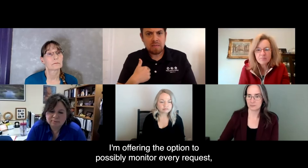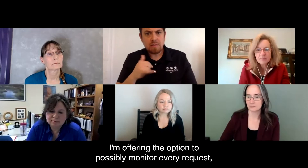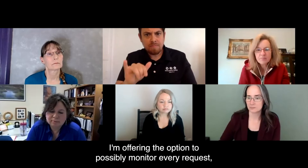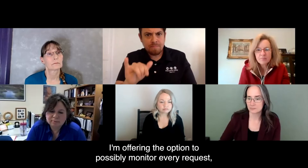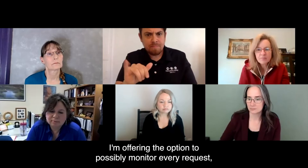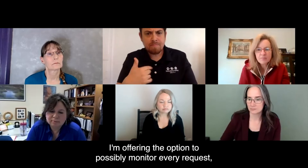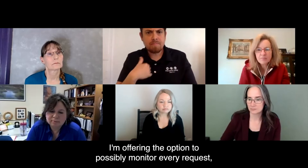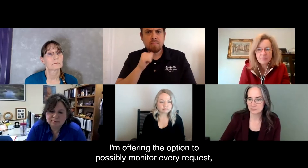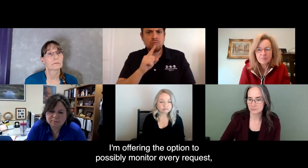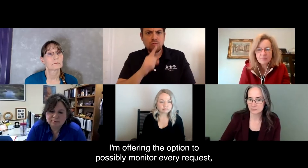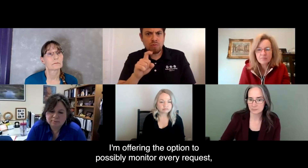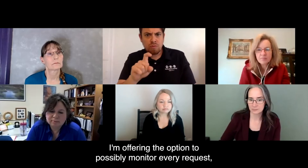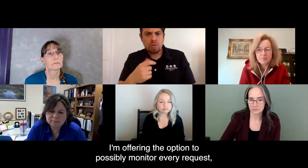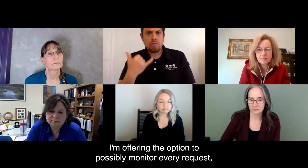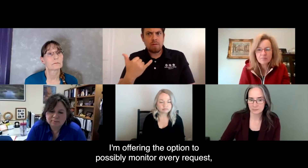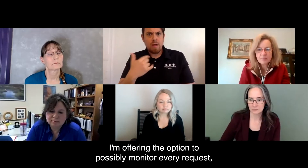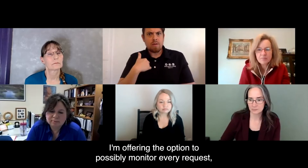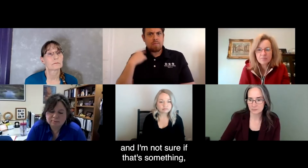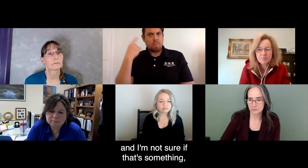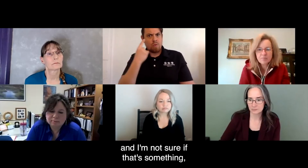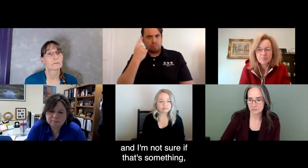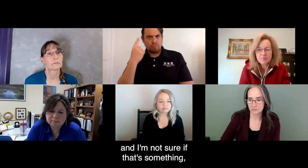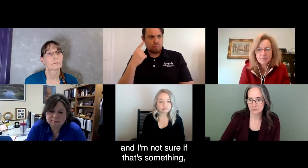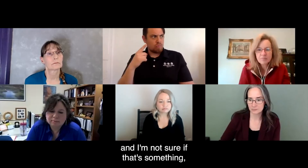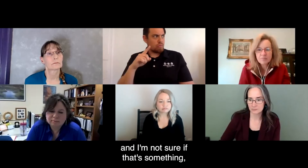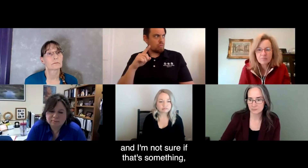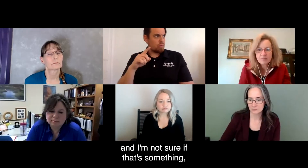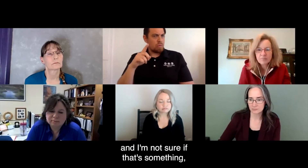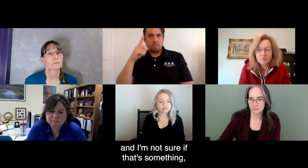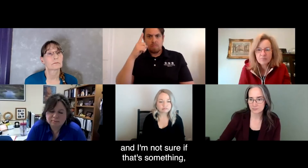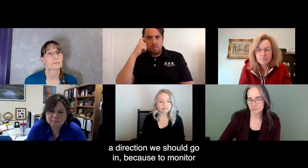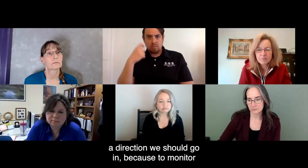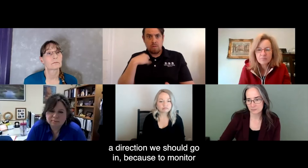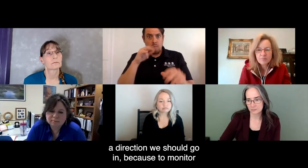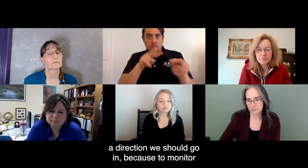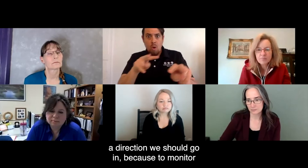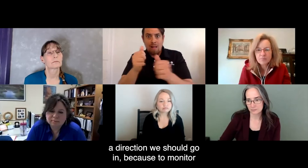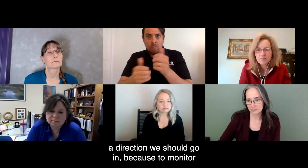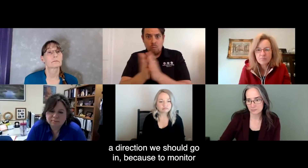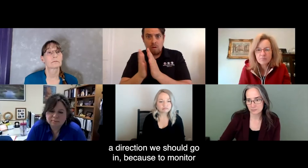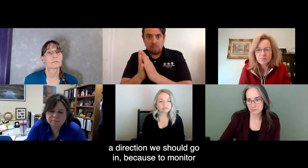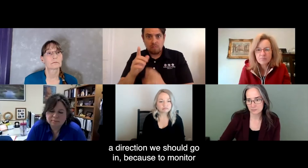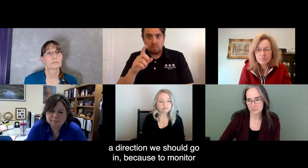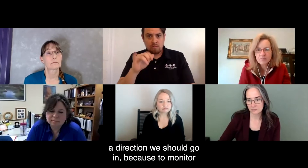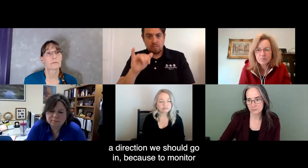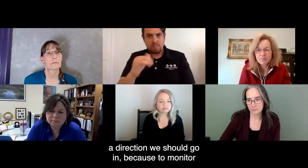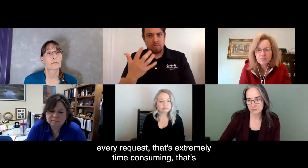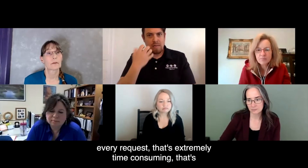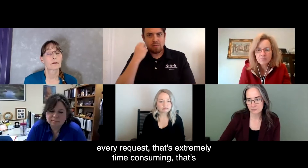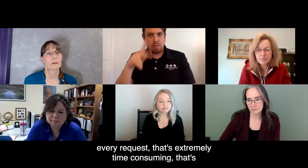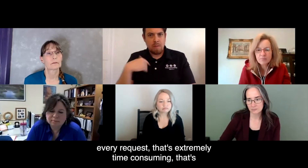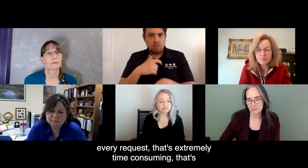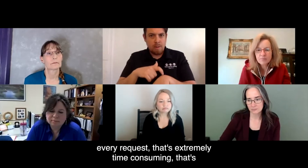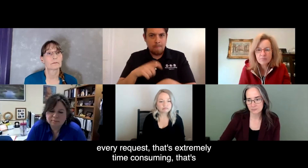the option to possibly monitor every request. And I'm not sure if that's a direction we should go in, because to monitor